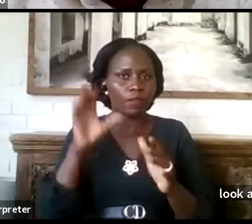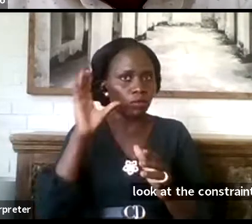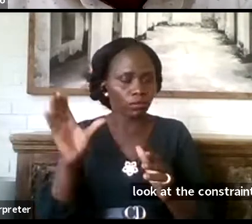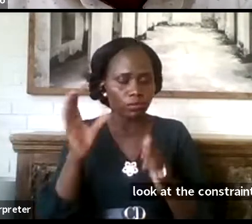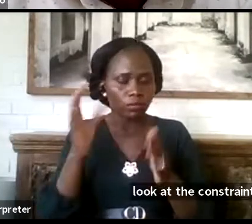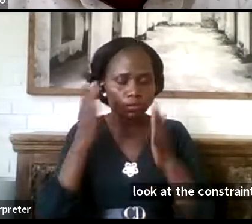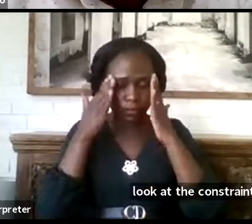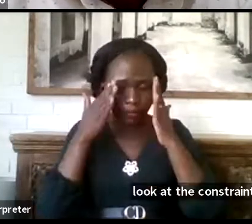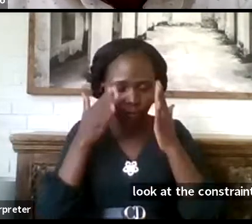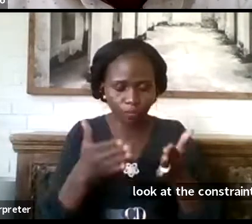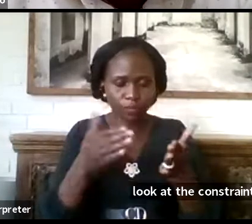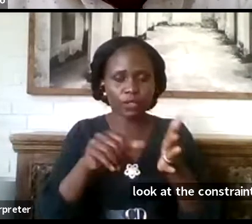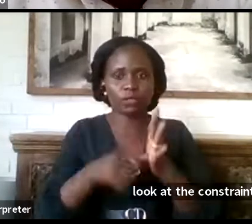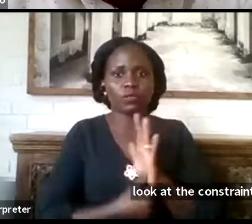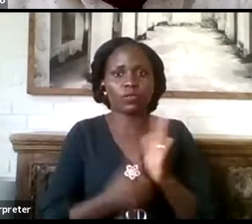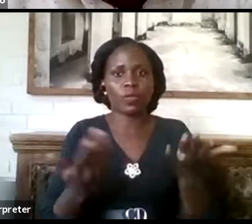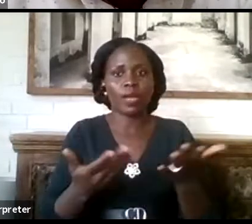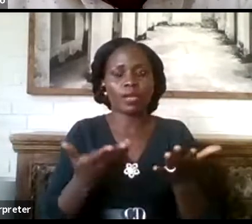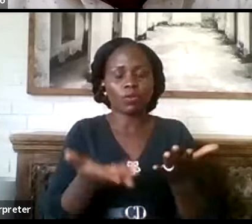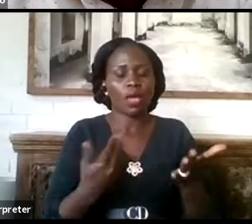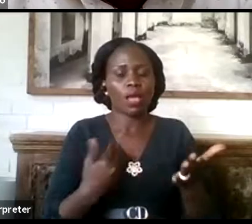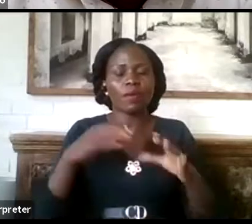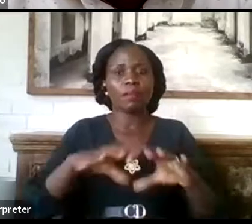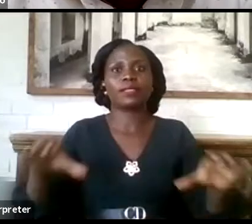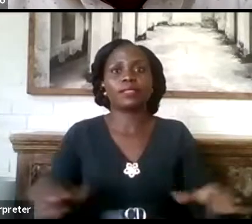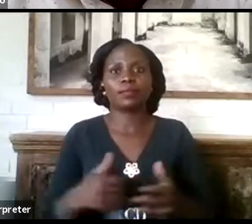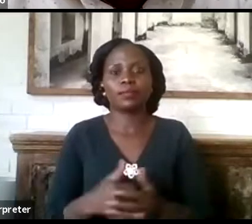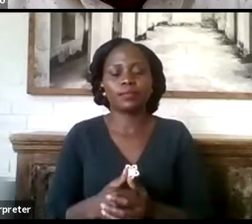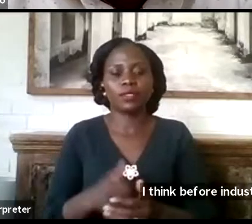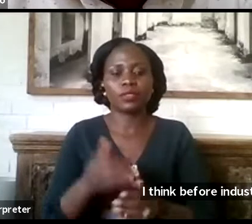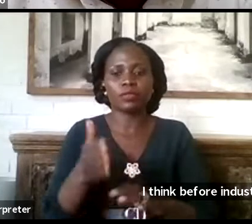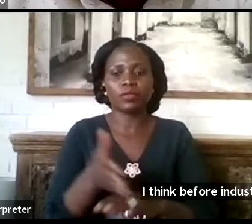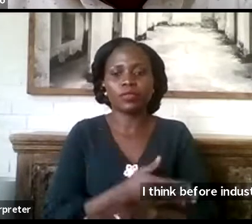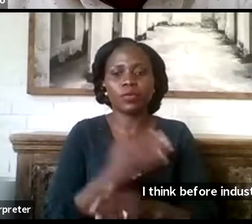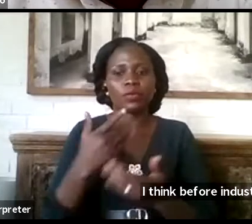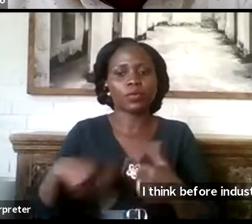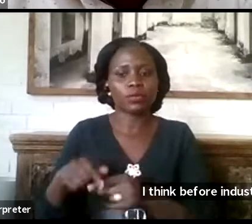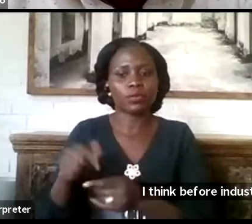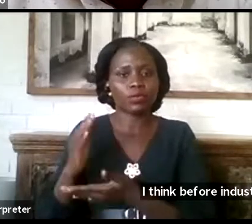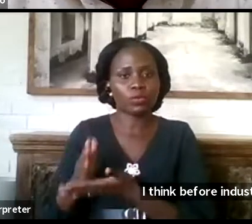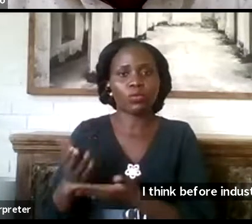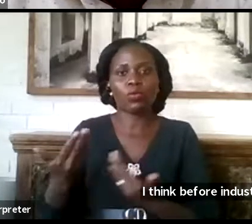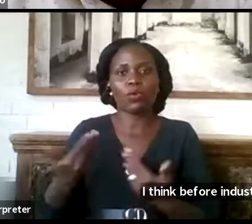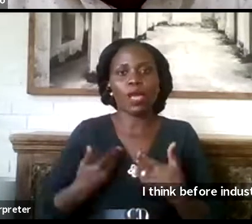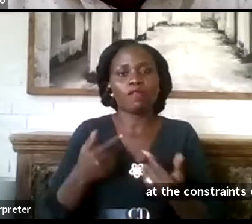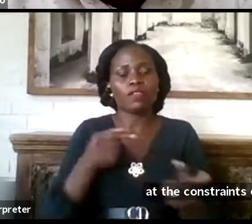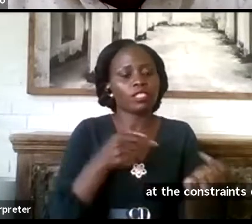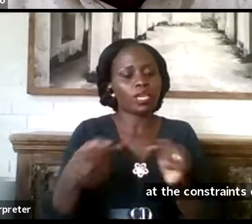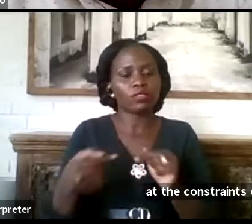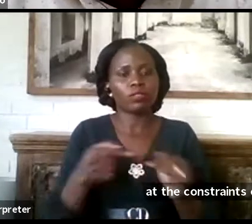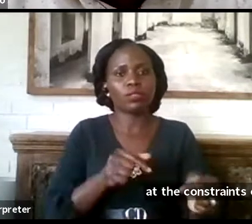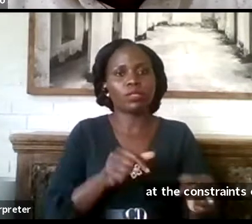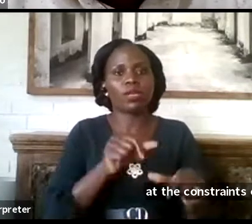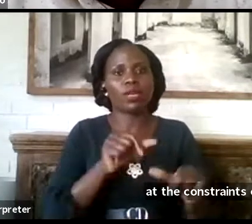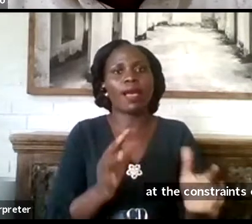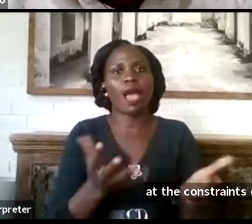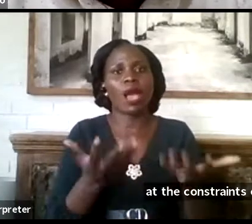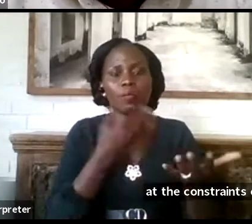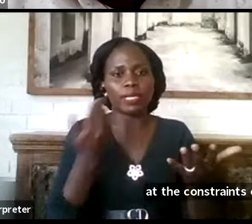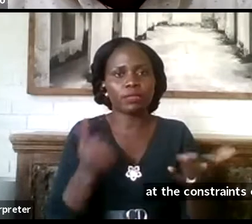market. I think before we end this session, we shall have some discussions on how best to ensure that we engage with